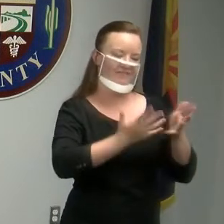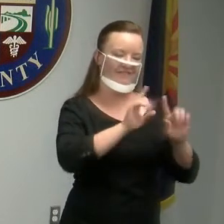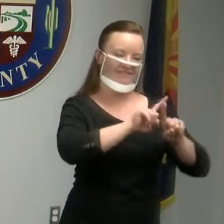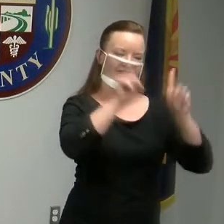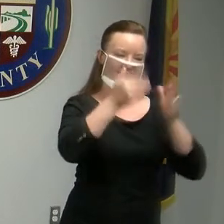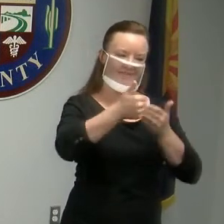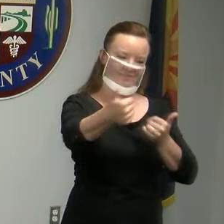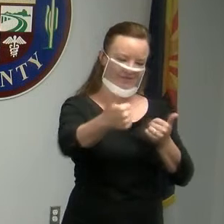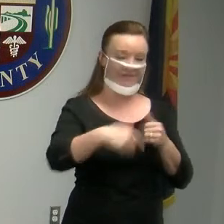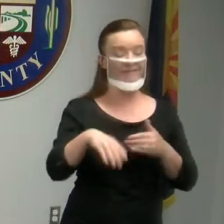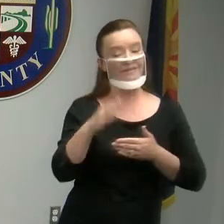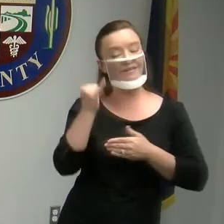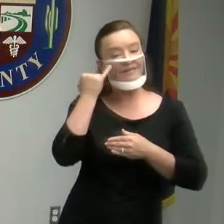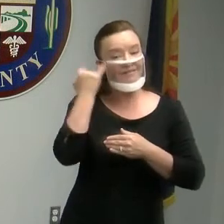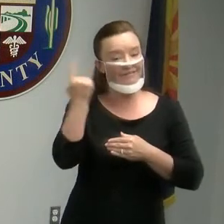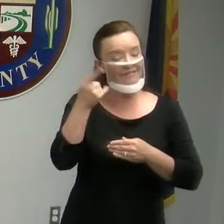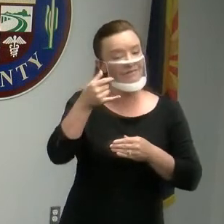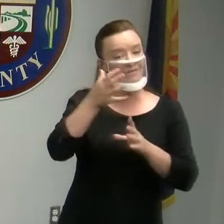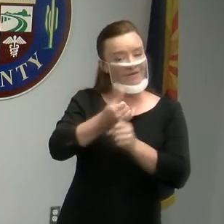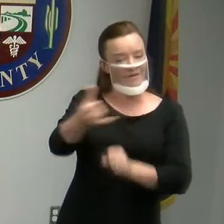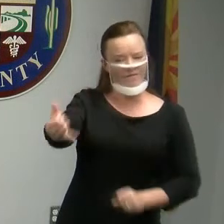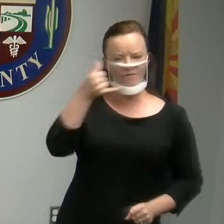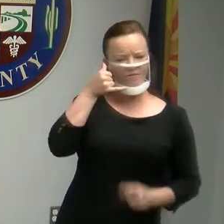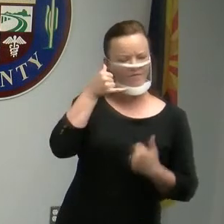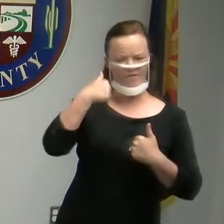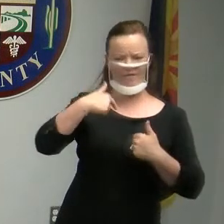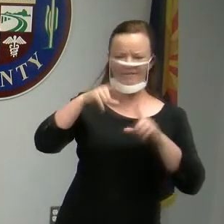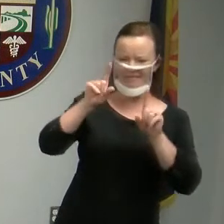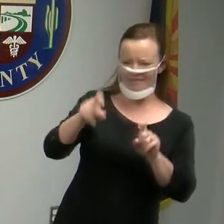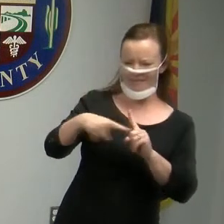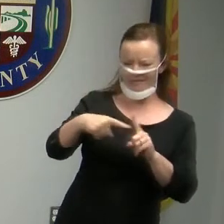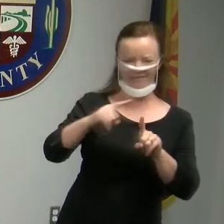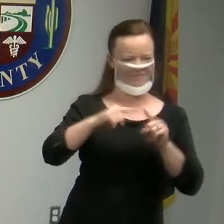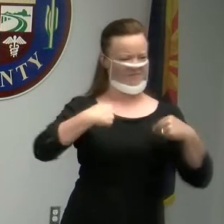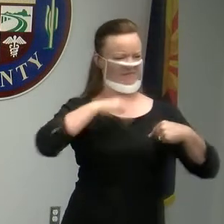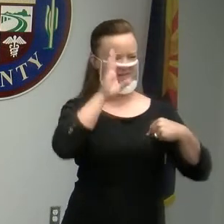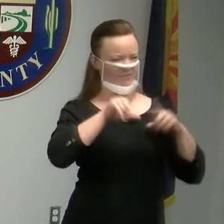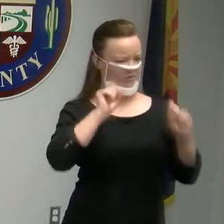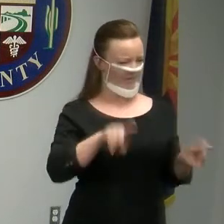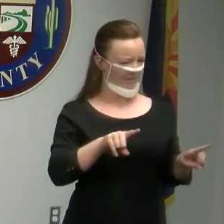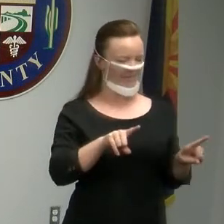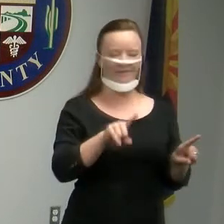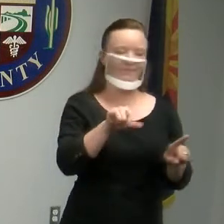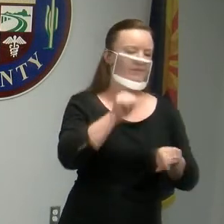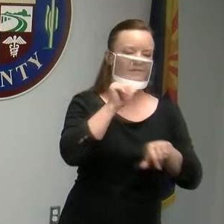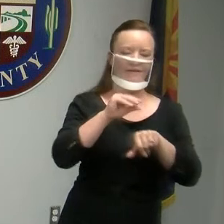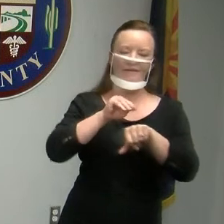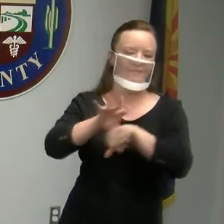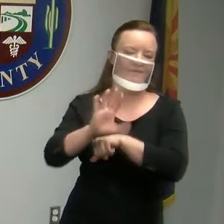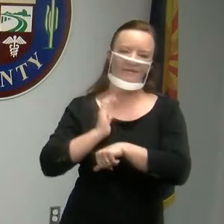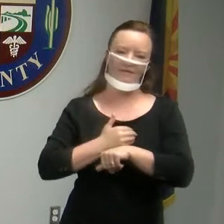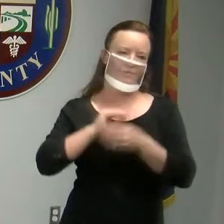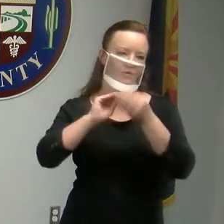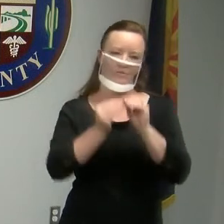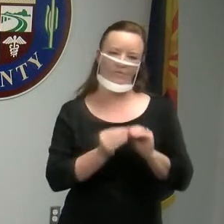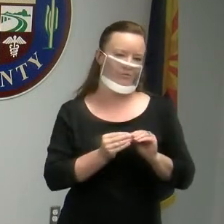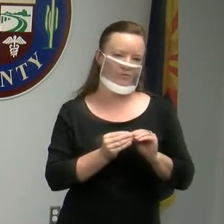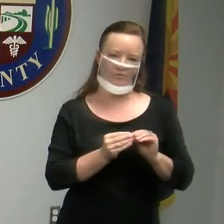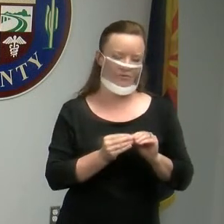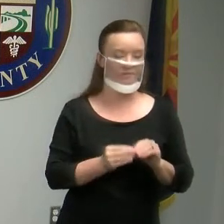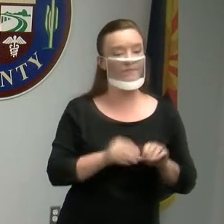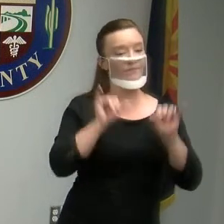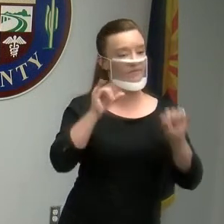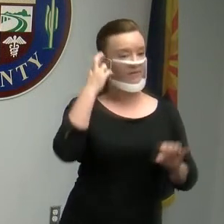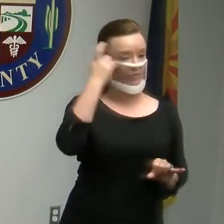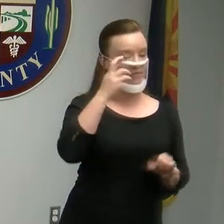positive but they never got tested, that wouldn't be entered into our case counts. And for the same reason, people who